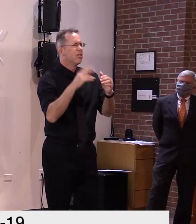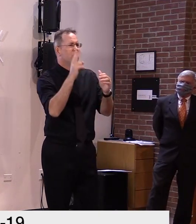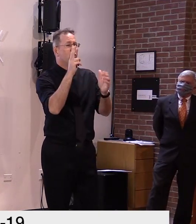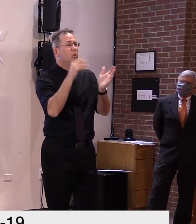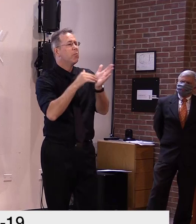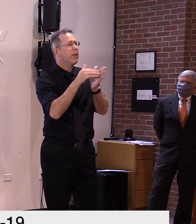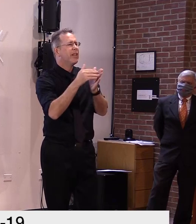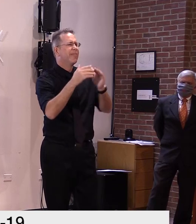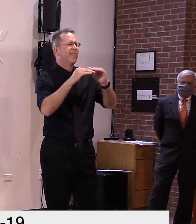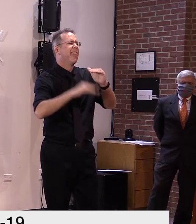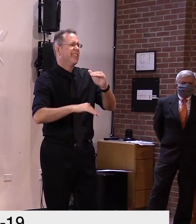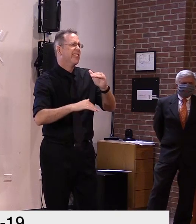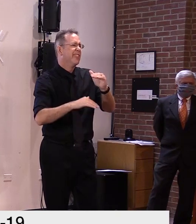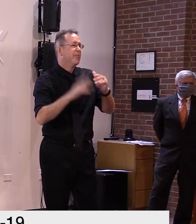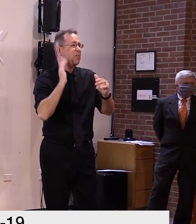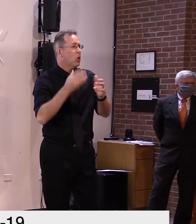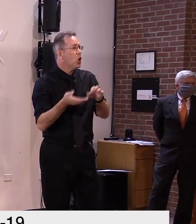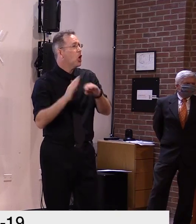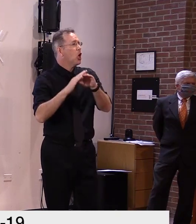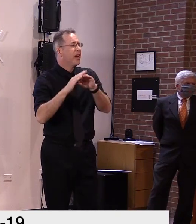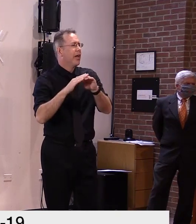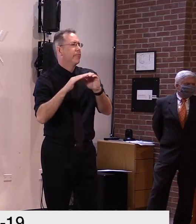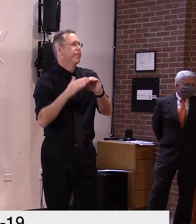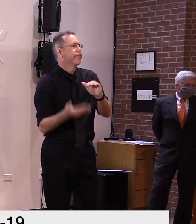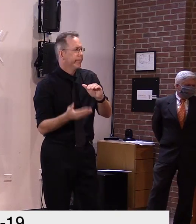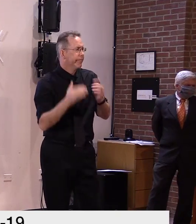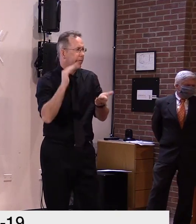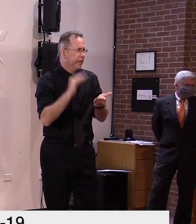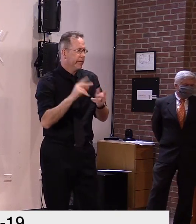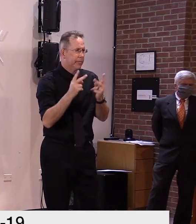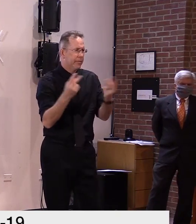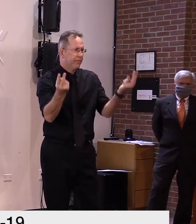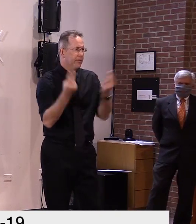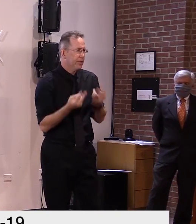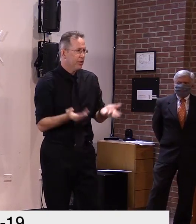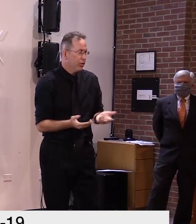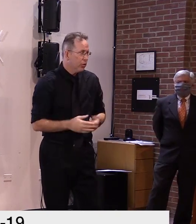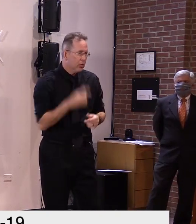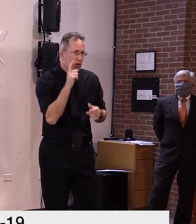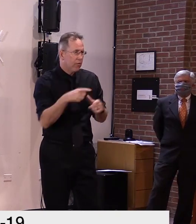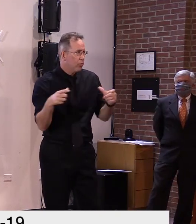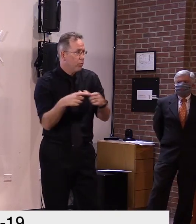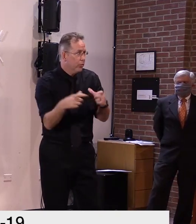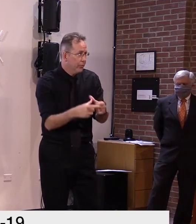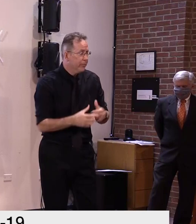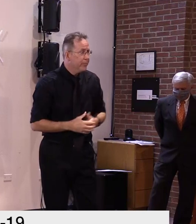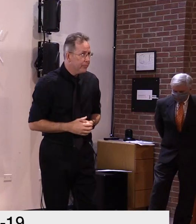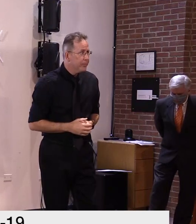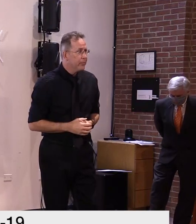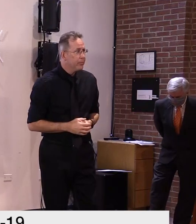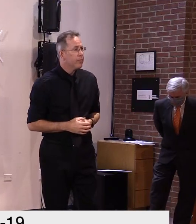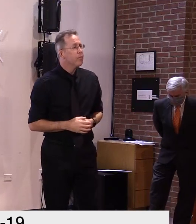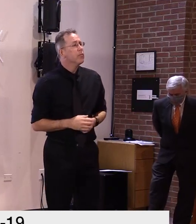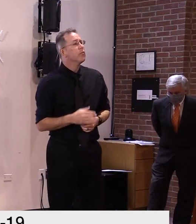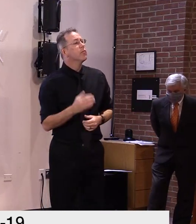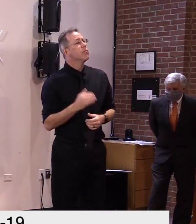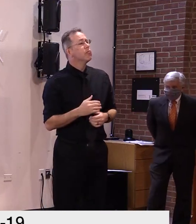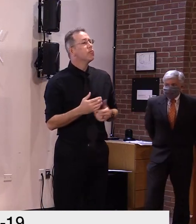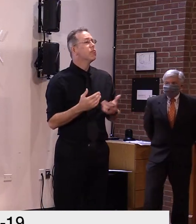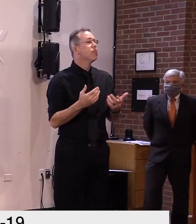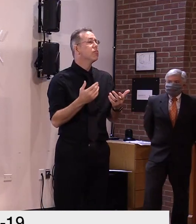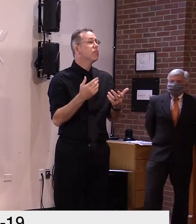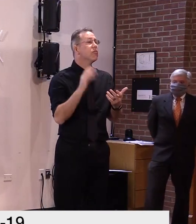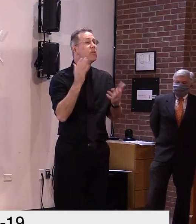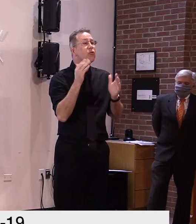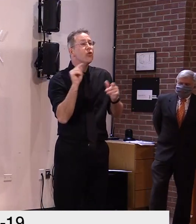week we were about 2.8 million. You'll see also that the average cases per million across the entire travel